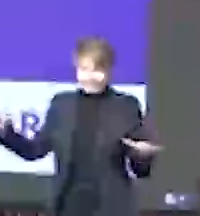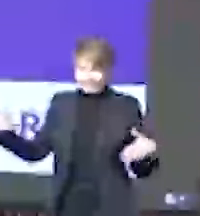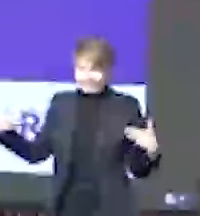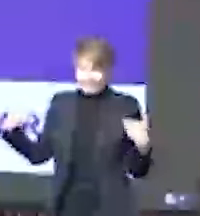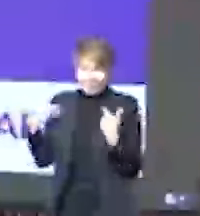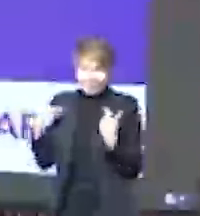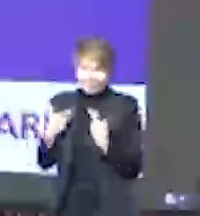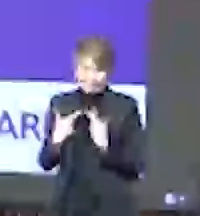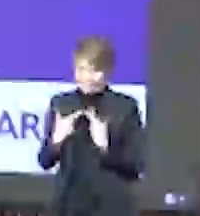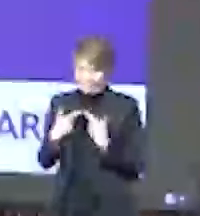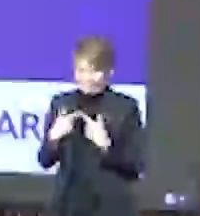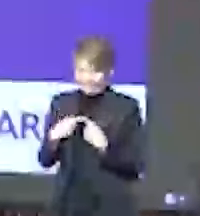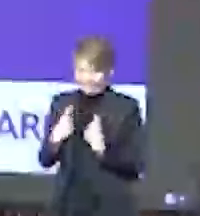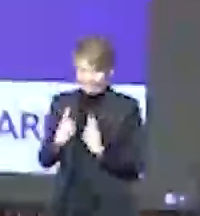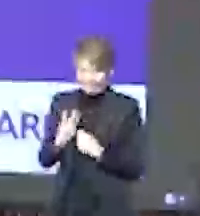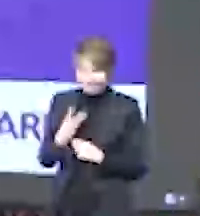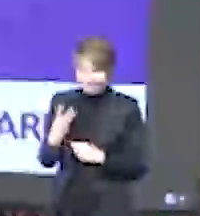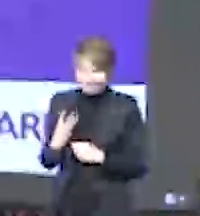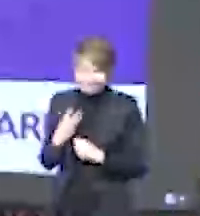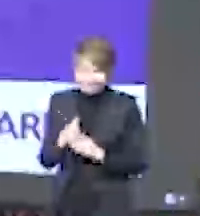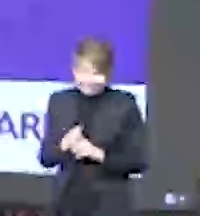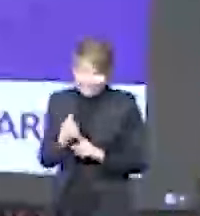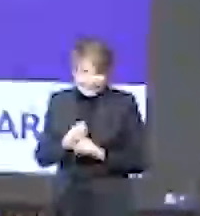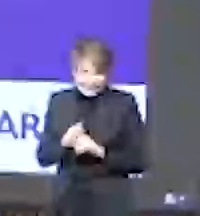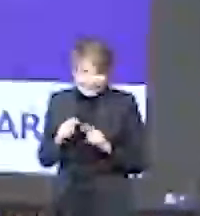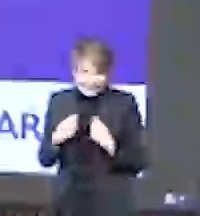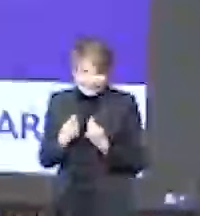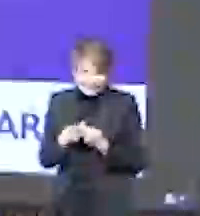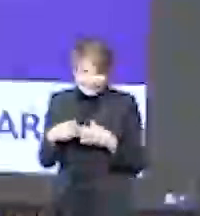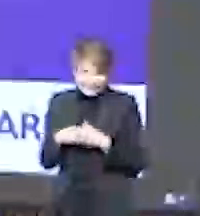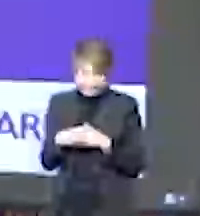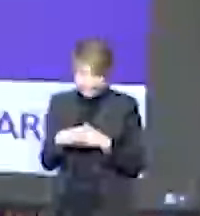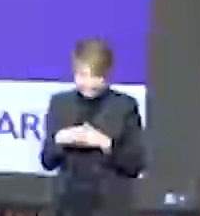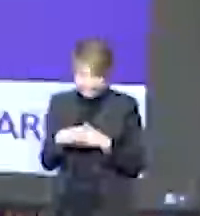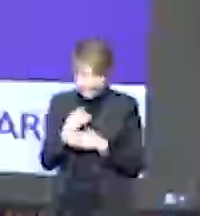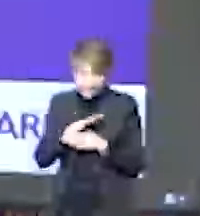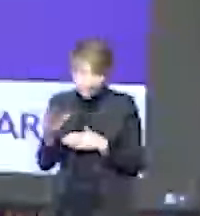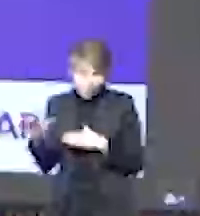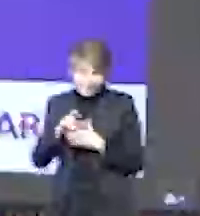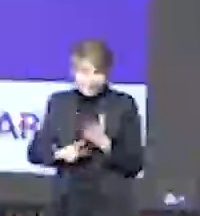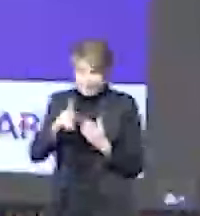The advocacy team for disabled young people, young Victorians for the whole state. And